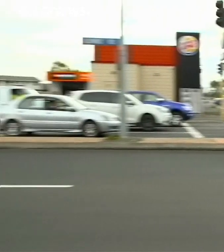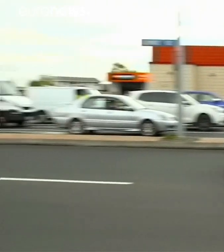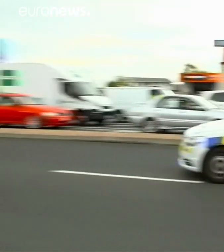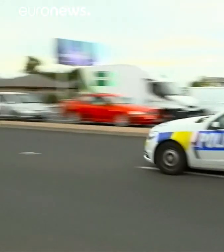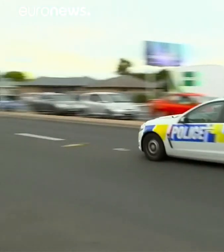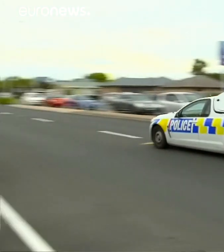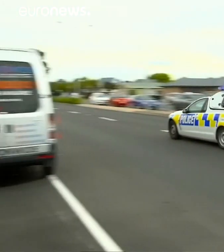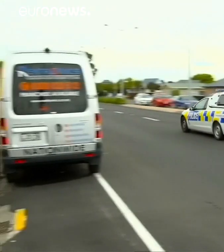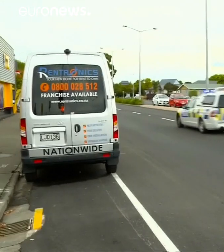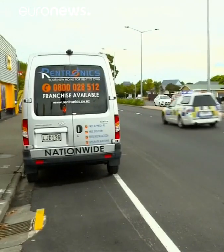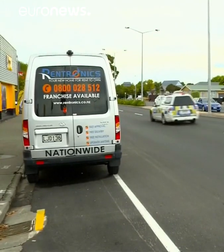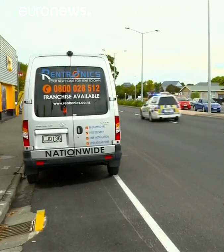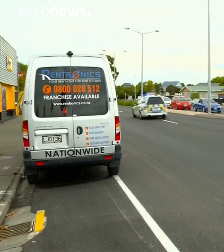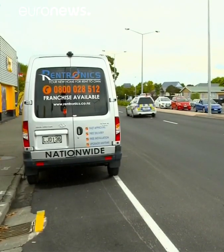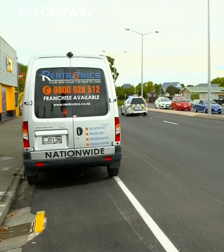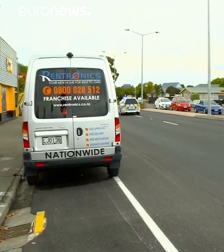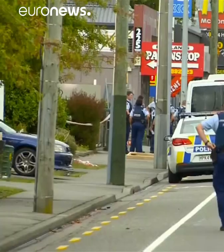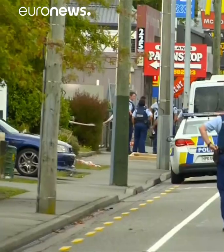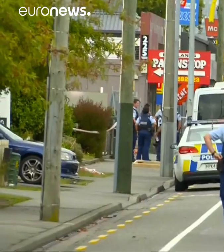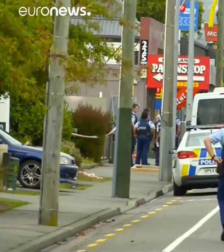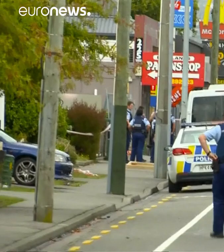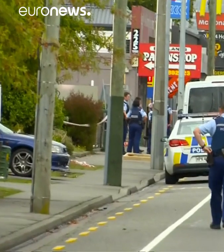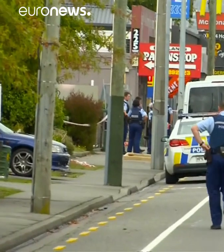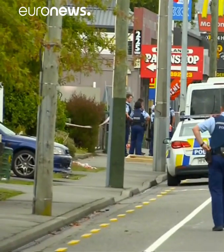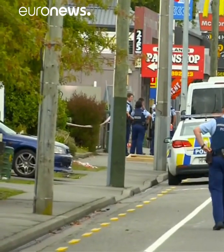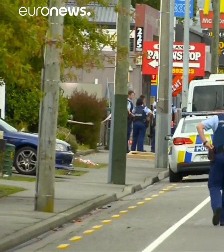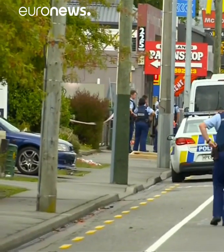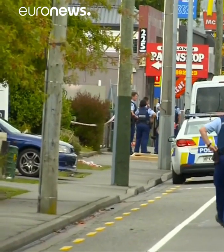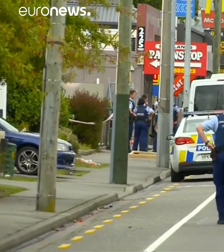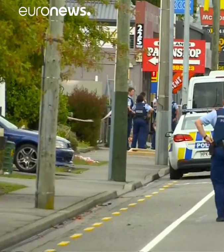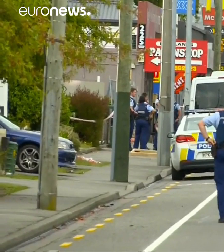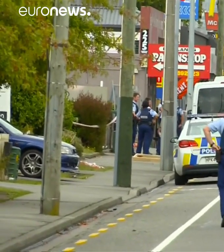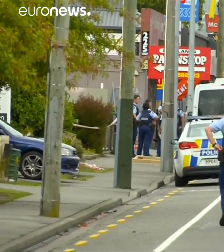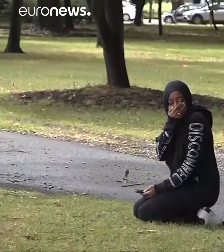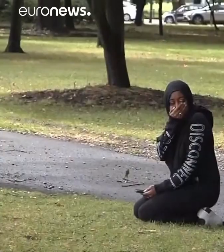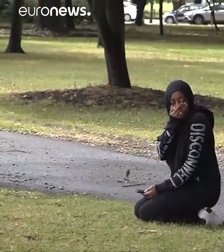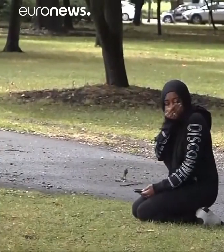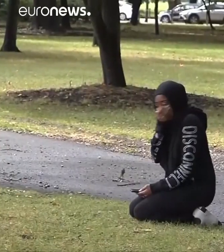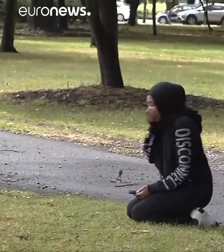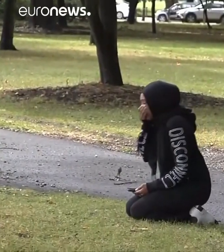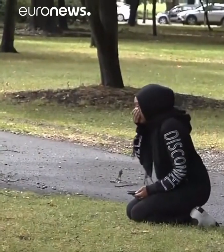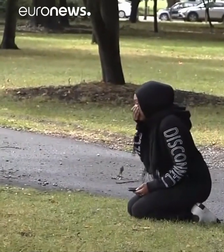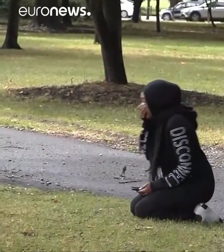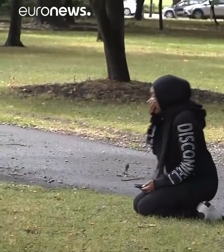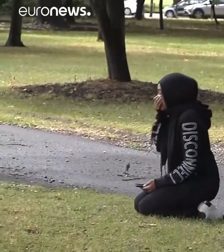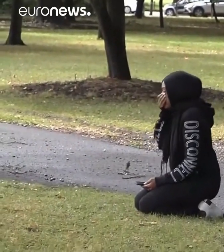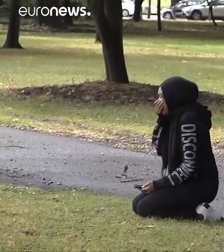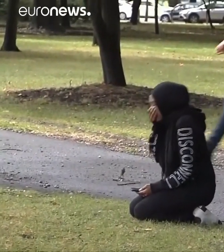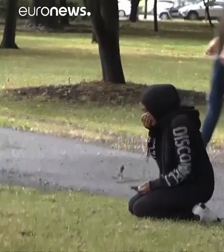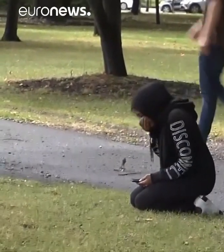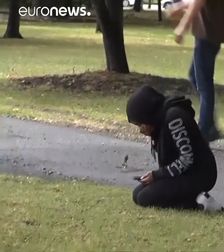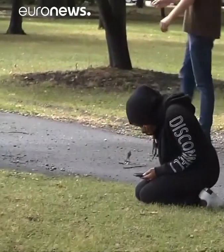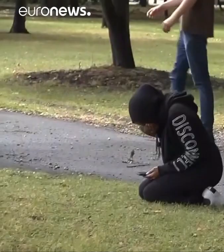As New Zealand tries to come to terms with the mosque attacks, grief and anger are turning to questions of how the atrocity could happen.